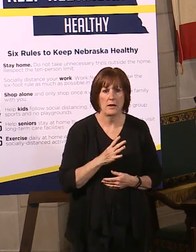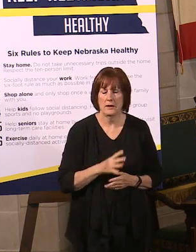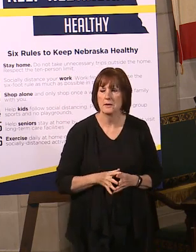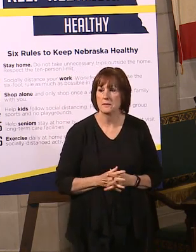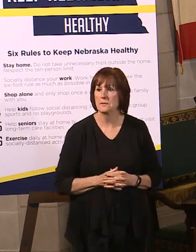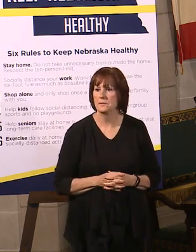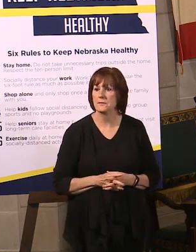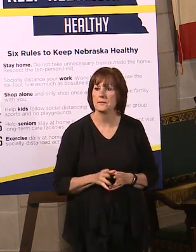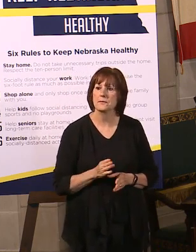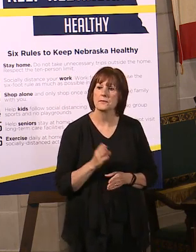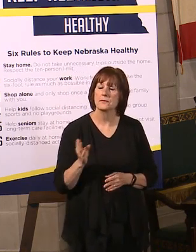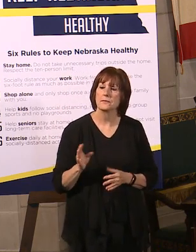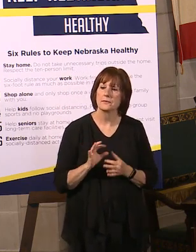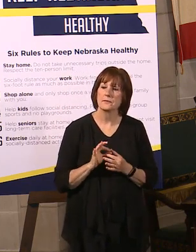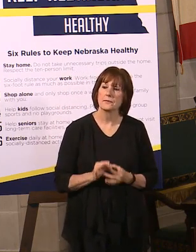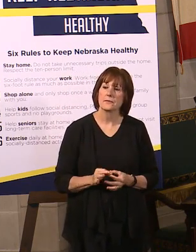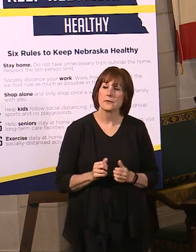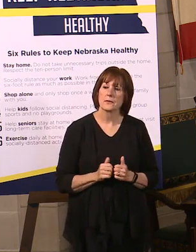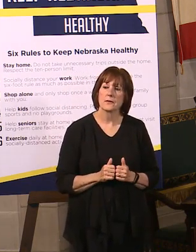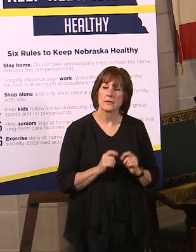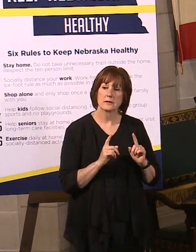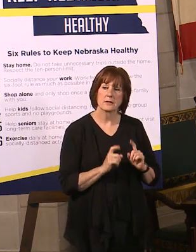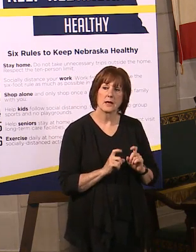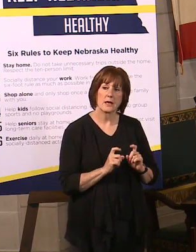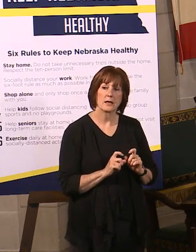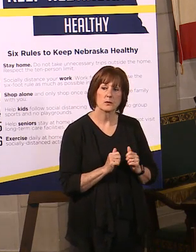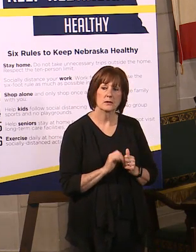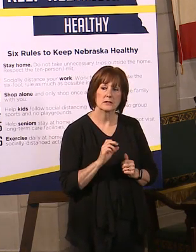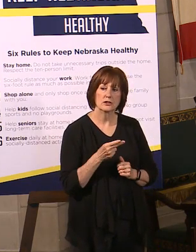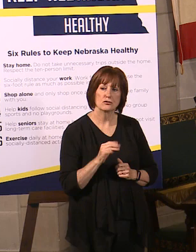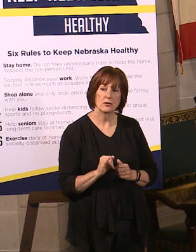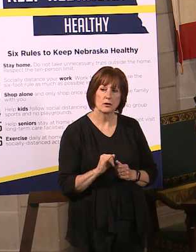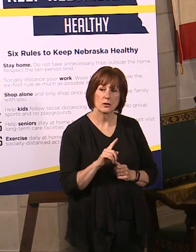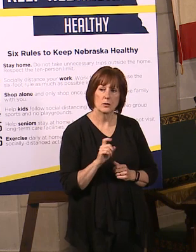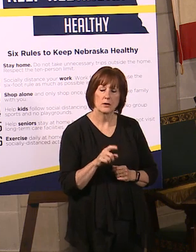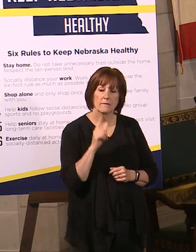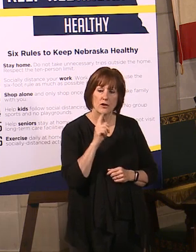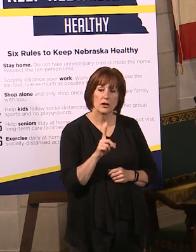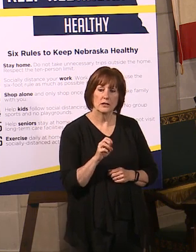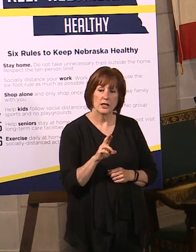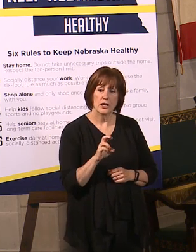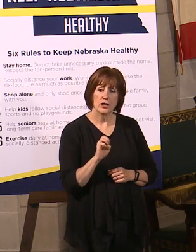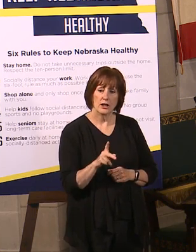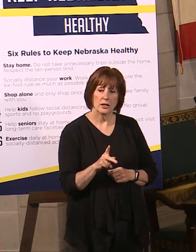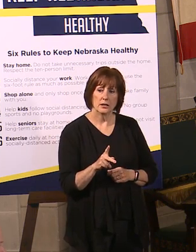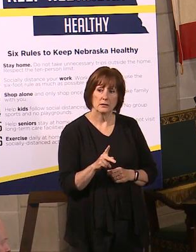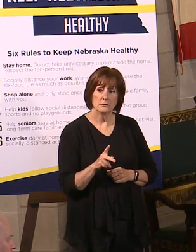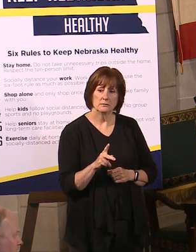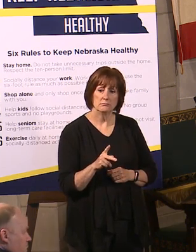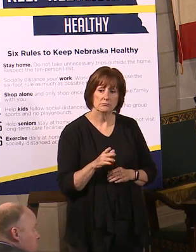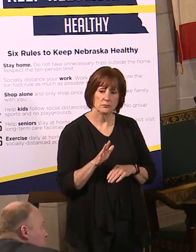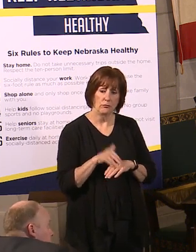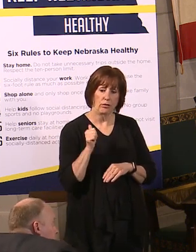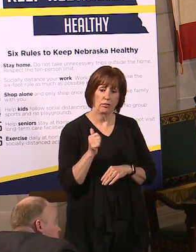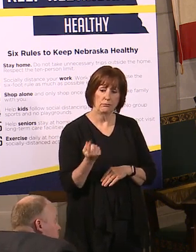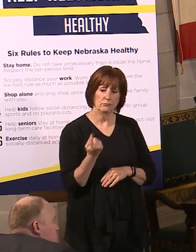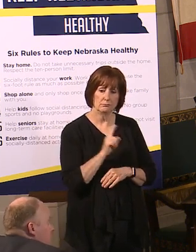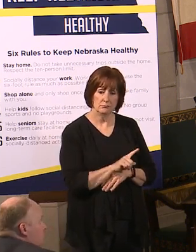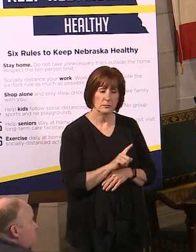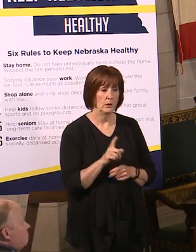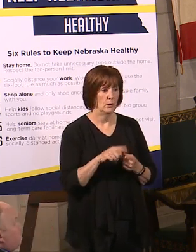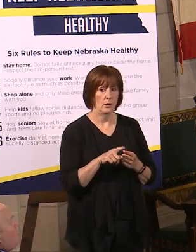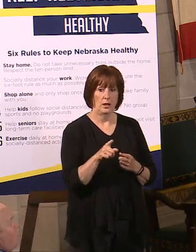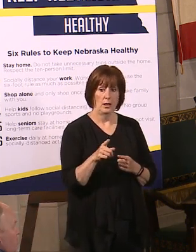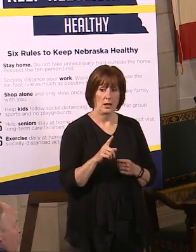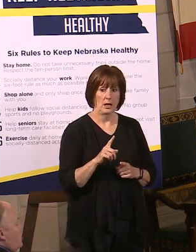Yeah, Lee. In regards to the testing with CHI, I had a question for Derek. Derek, going to call you up. Do me a favor, when Lee